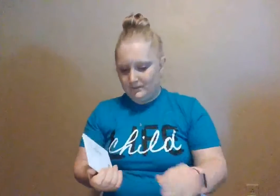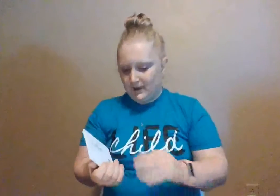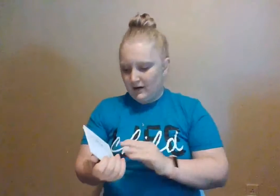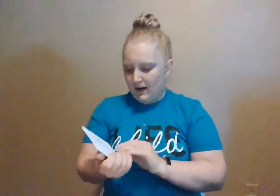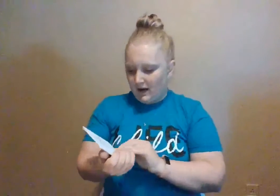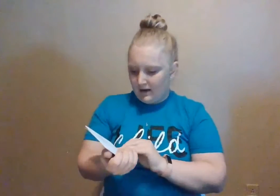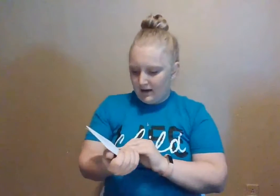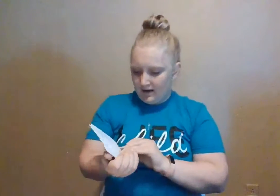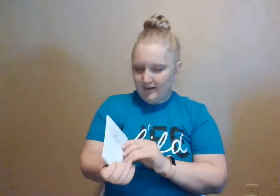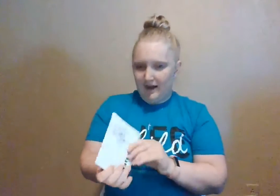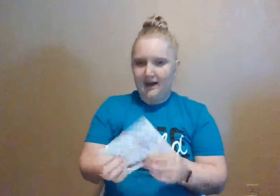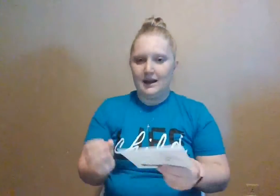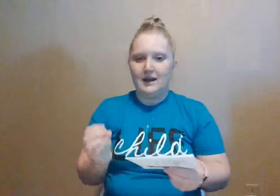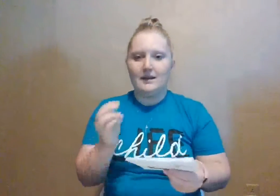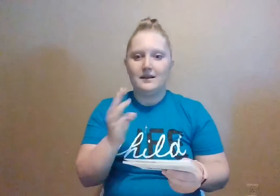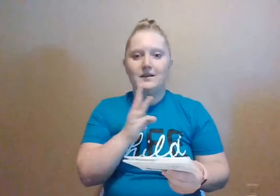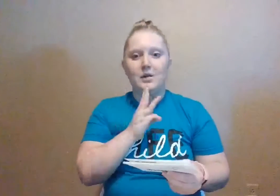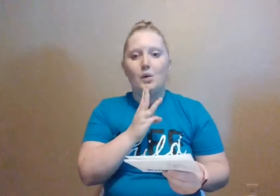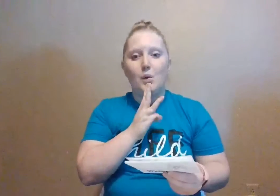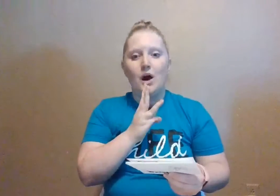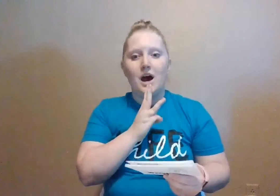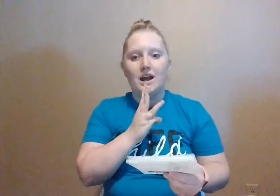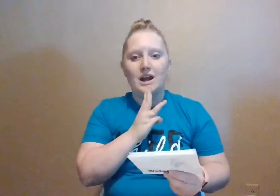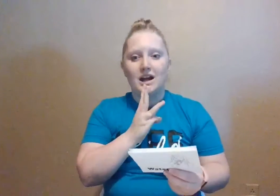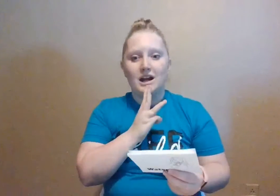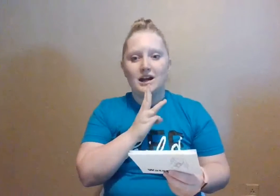All right, our next sign is water.